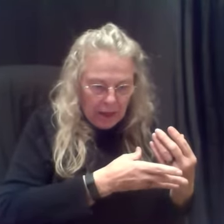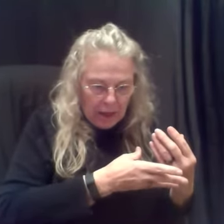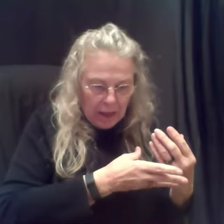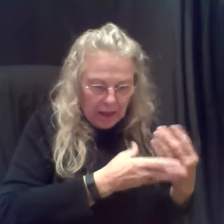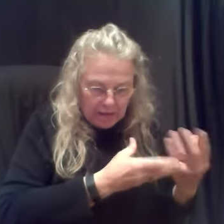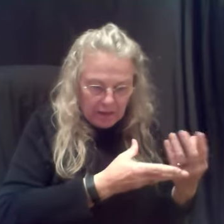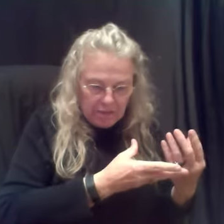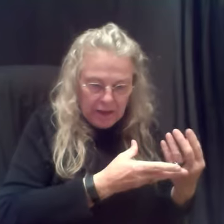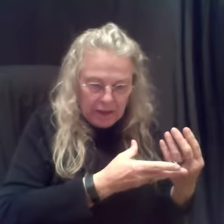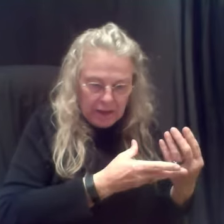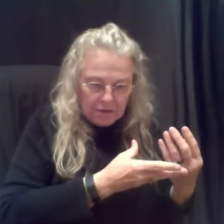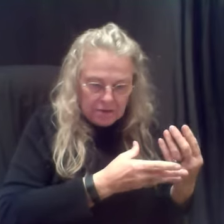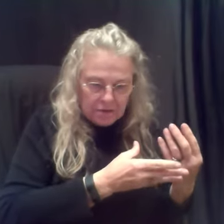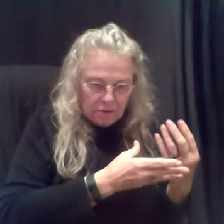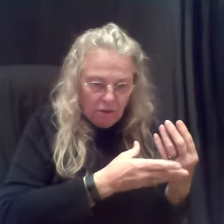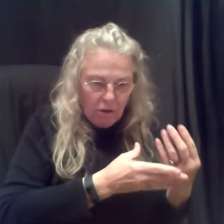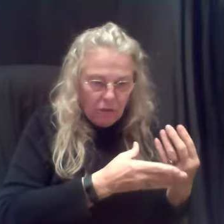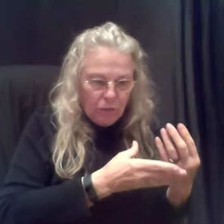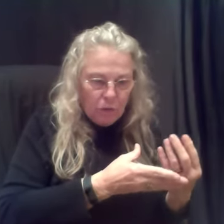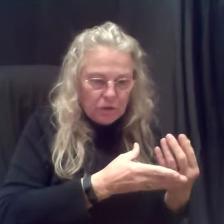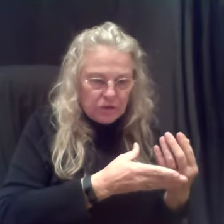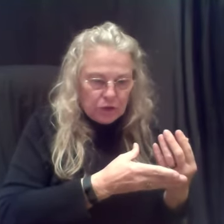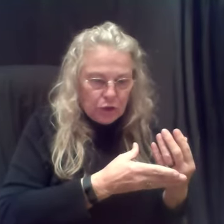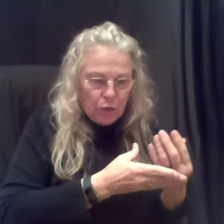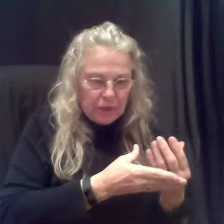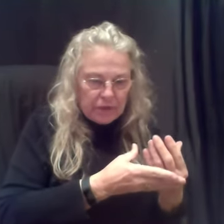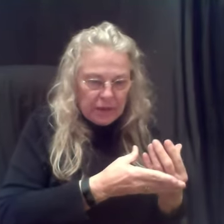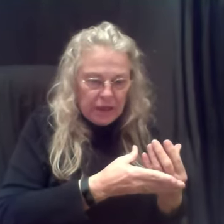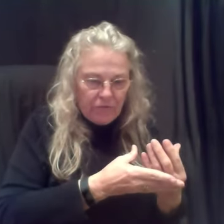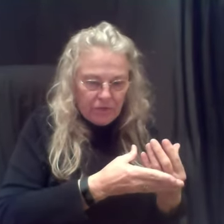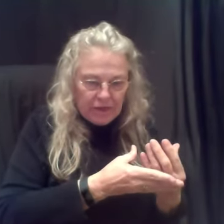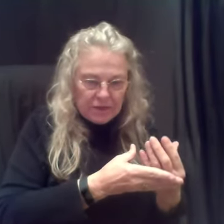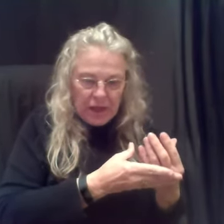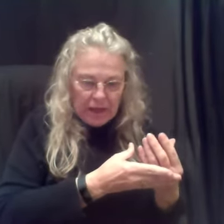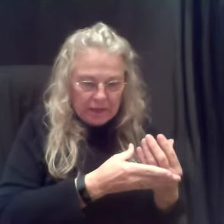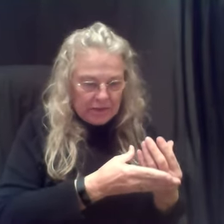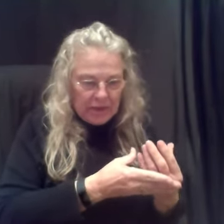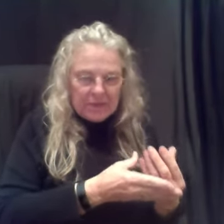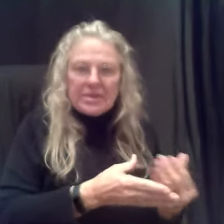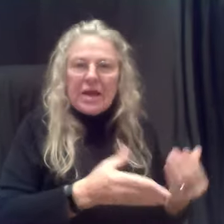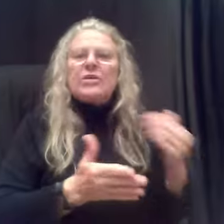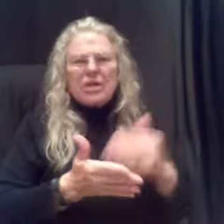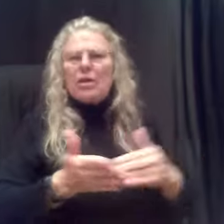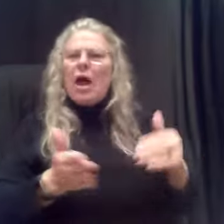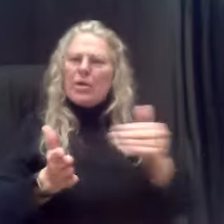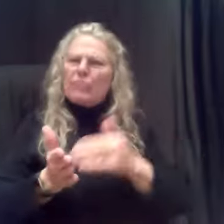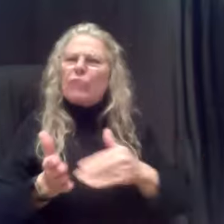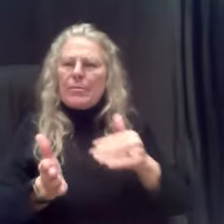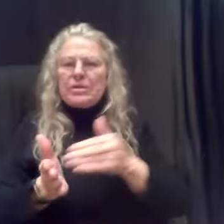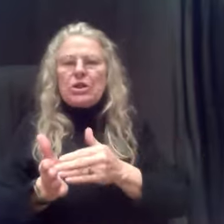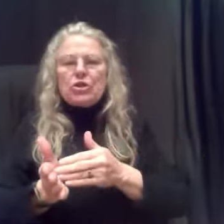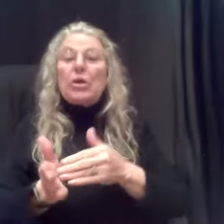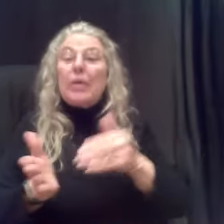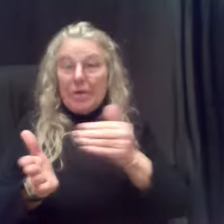I think that is all the words that you're going to need for this. It's like I say, there's a lot of repetition. Here's the word